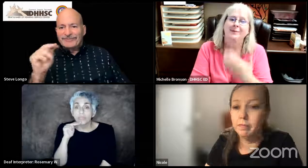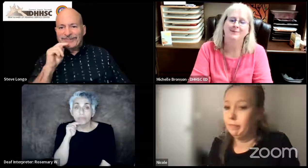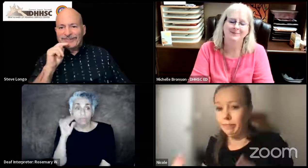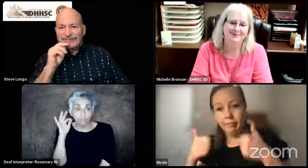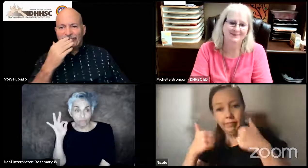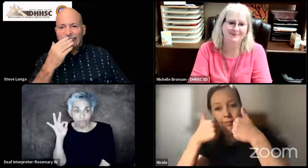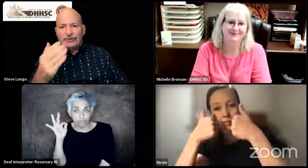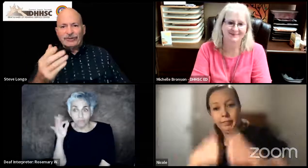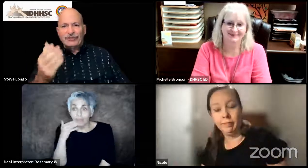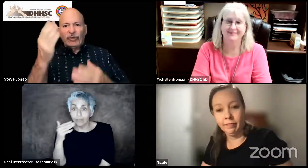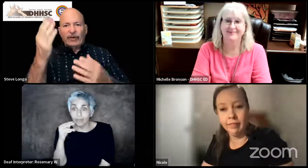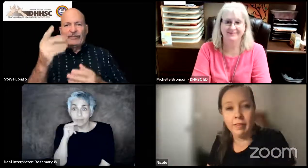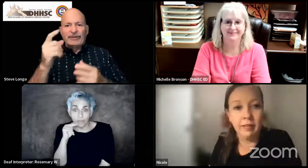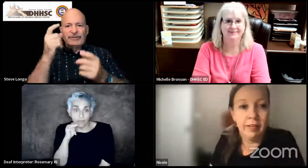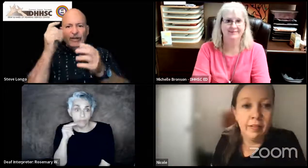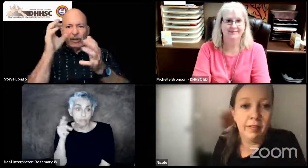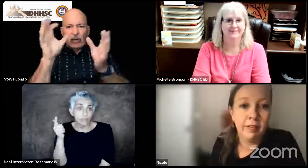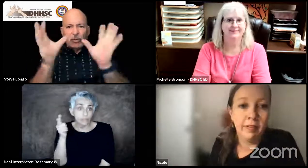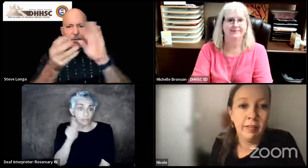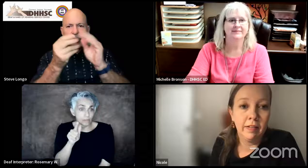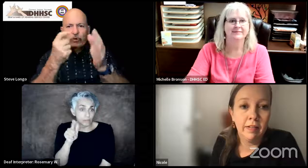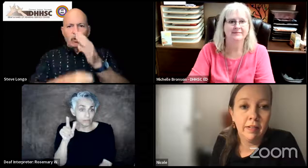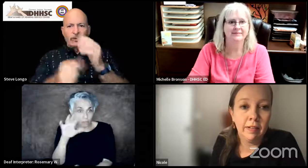All right. Nicole, So thank Nicole.